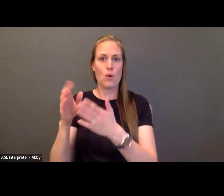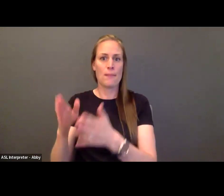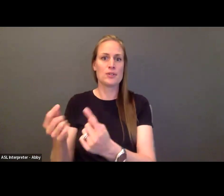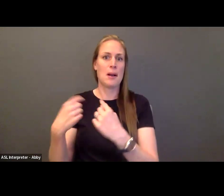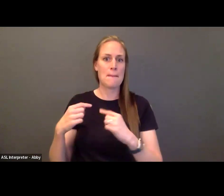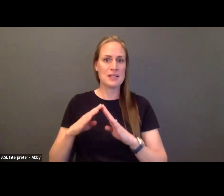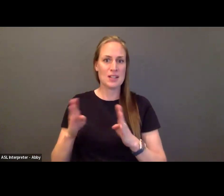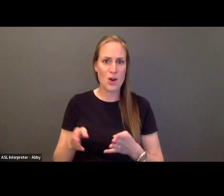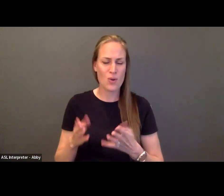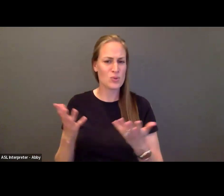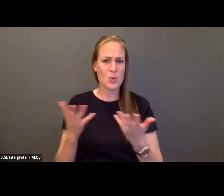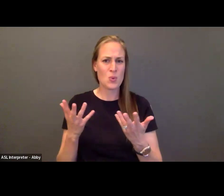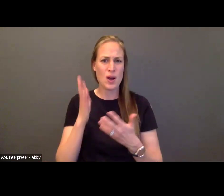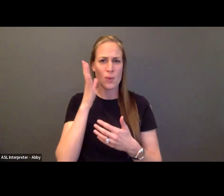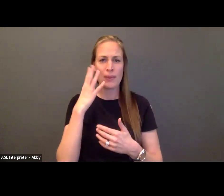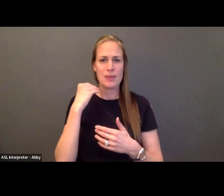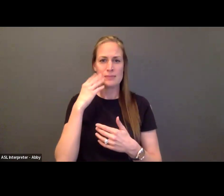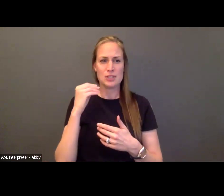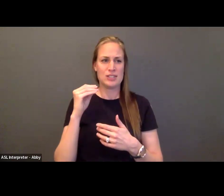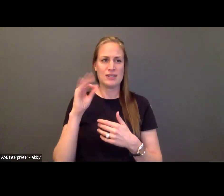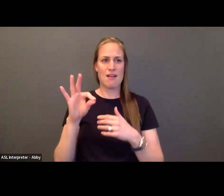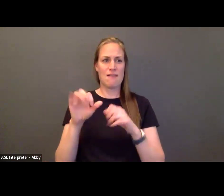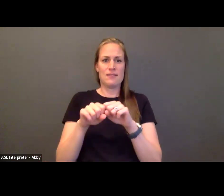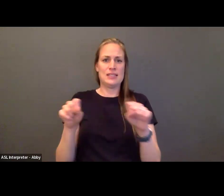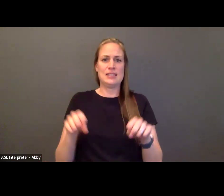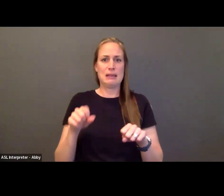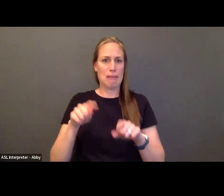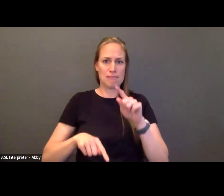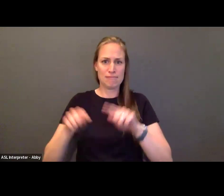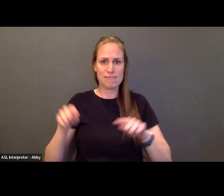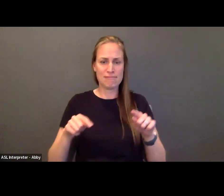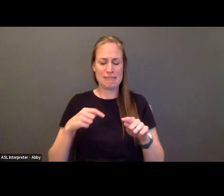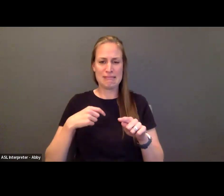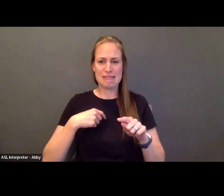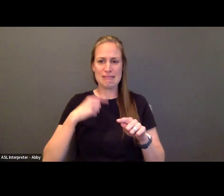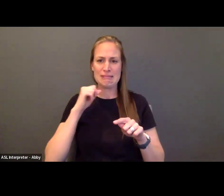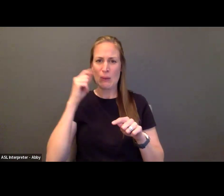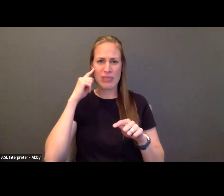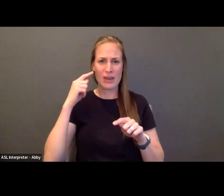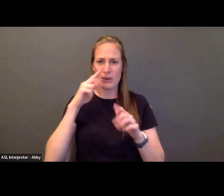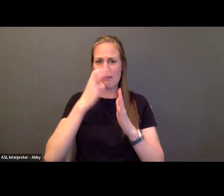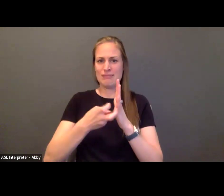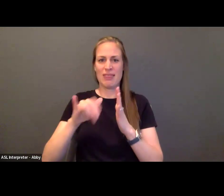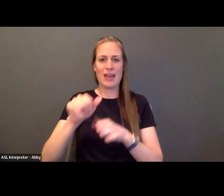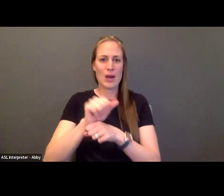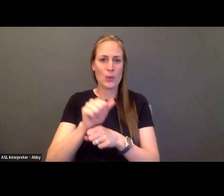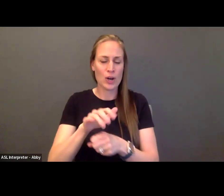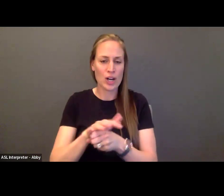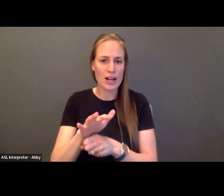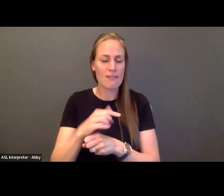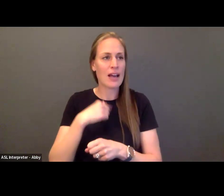into that enough. That might be a place that we need to continue to do work, because I think some of those places see their role